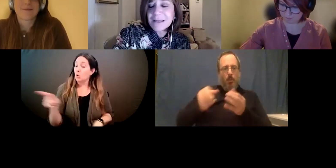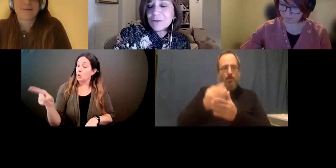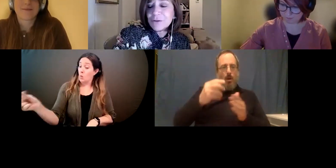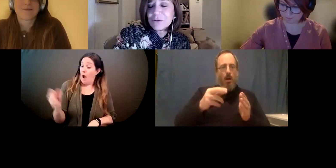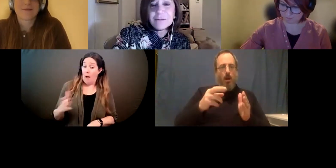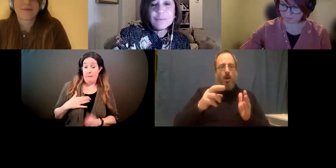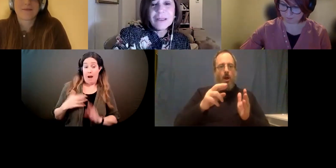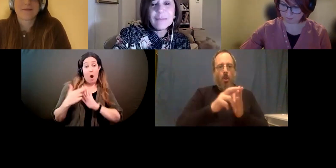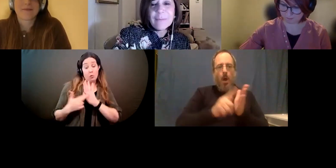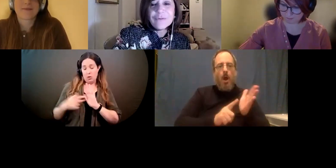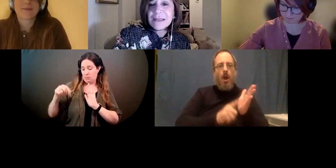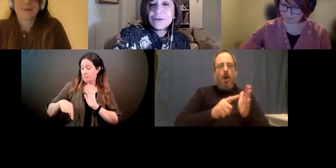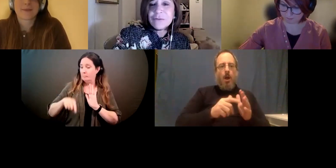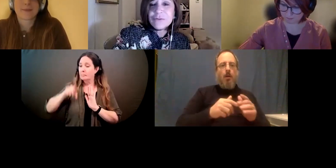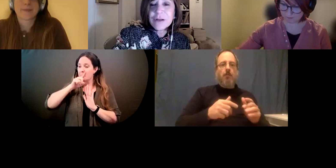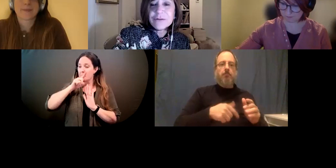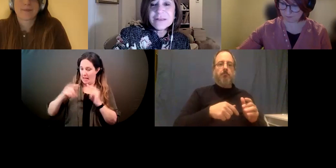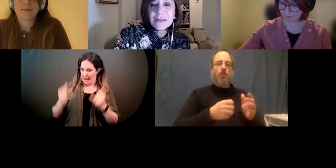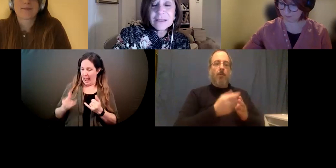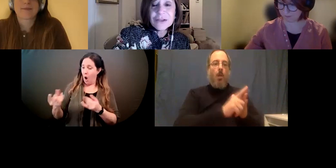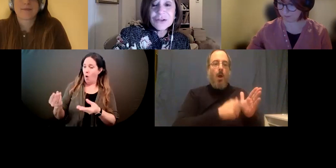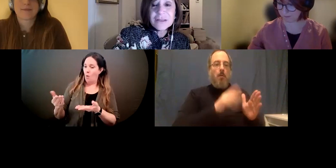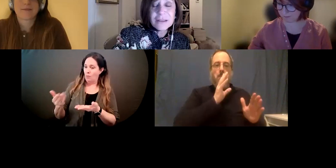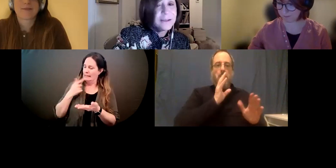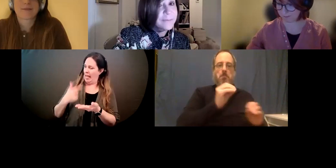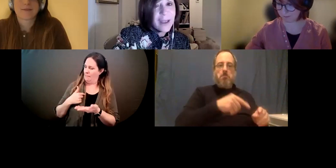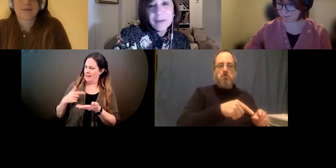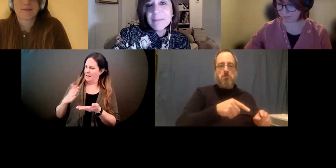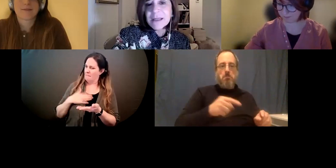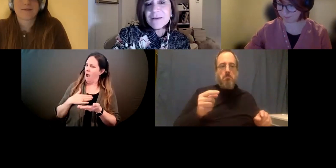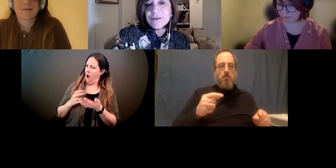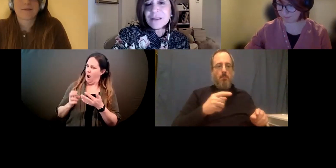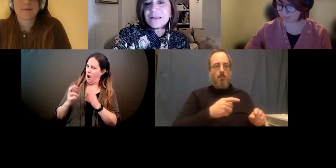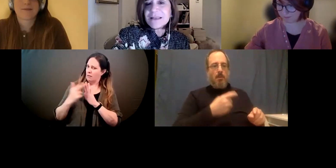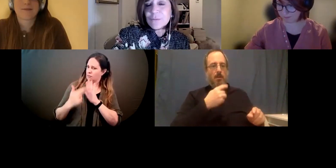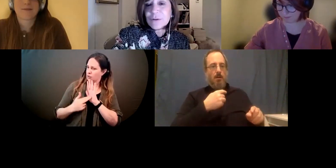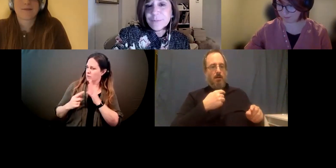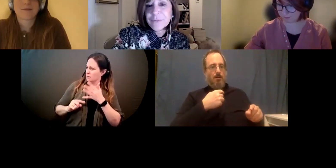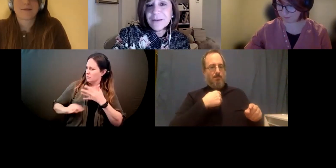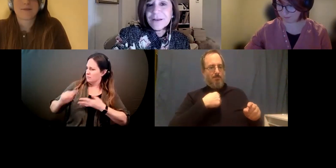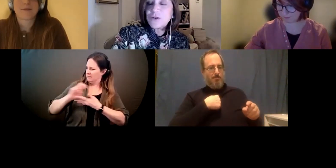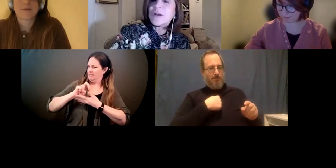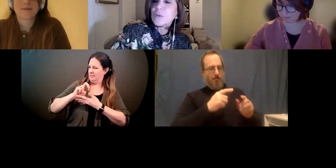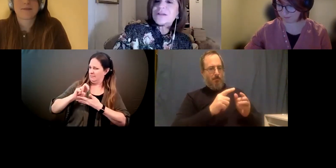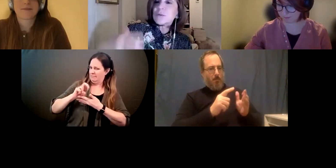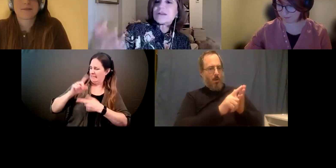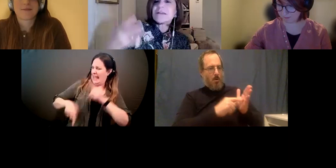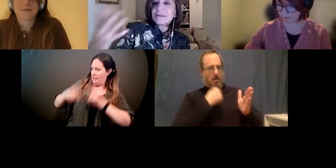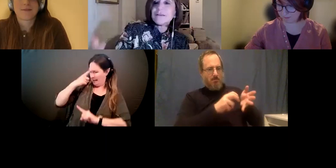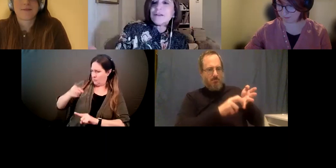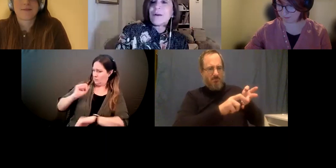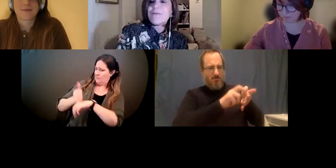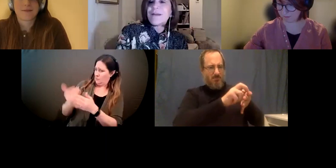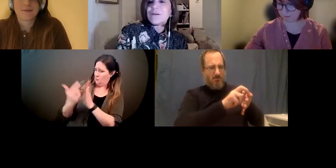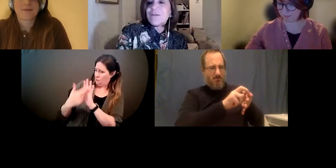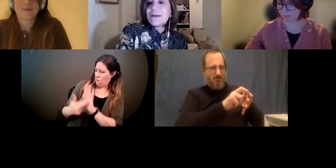conditions, now you're bringing me up for tenure under another set of conditions. And how many men have you done this for? So in other words, it was,